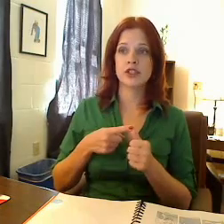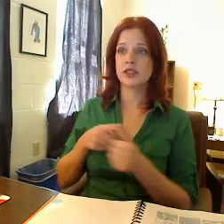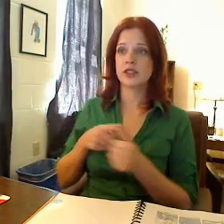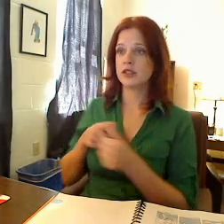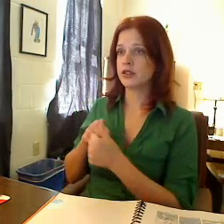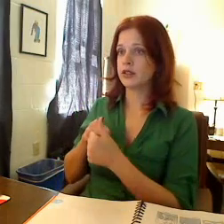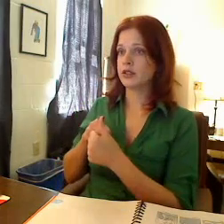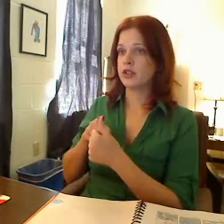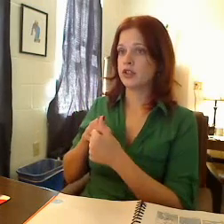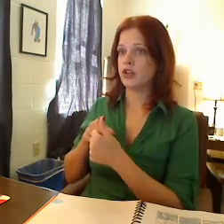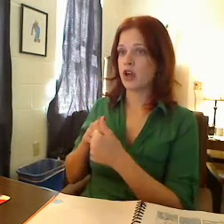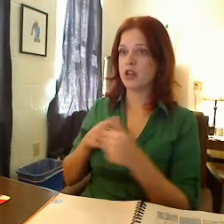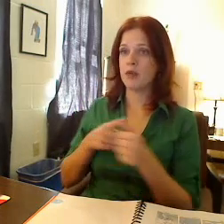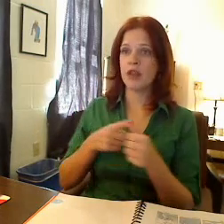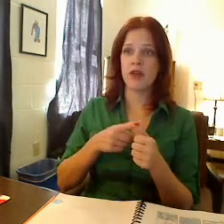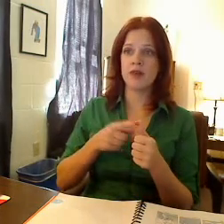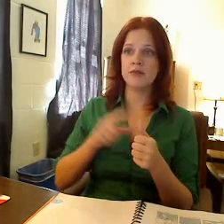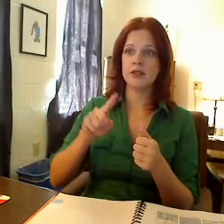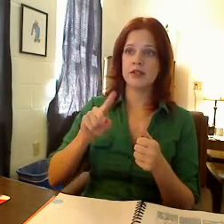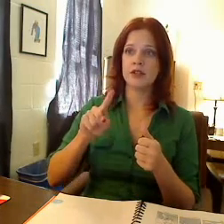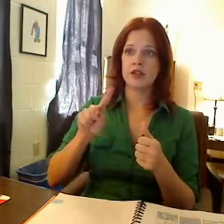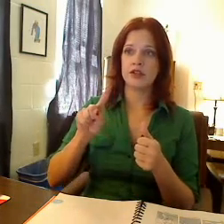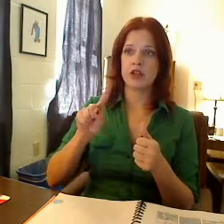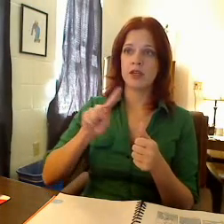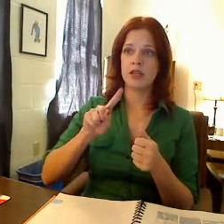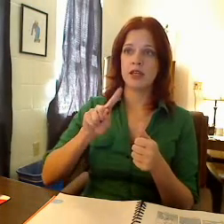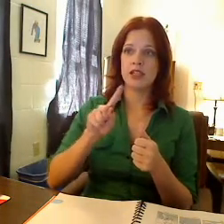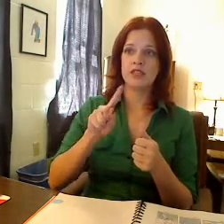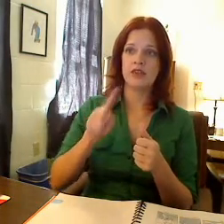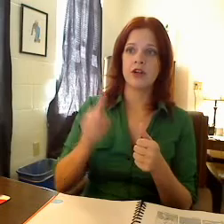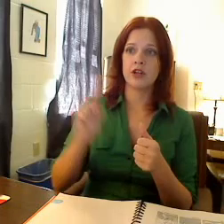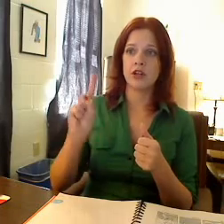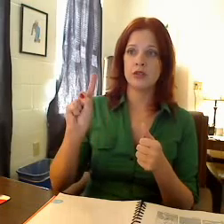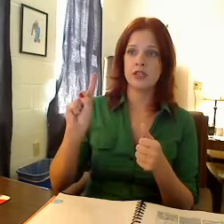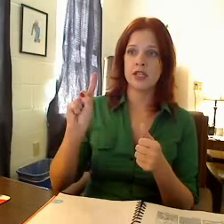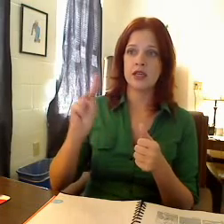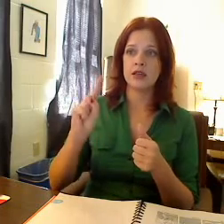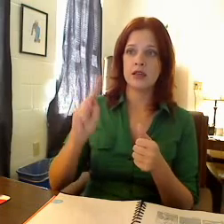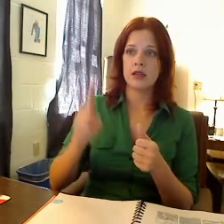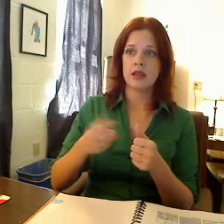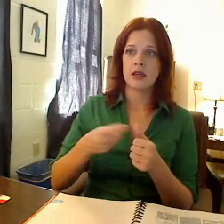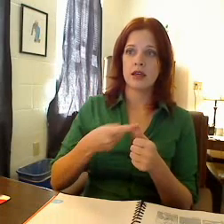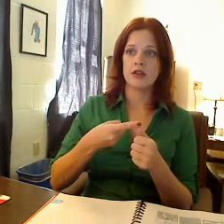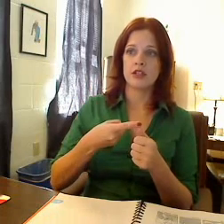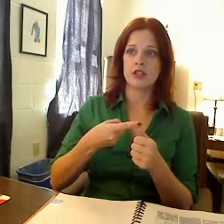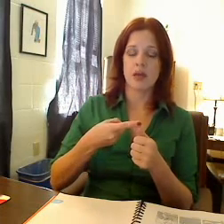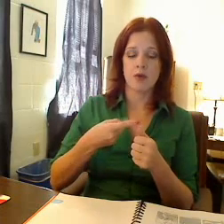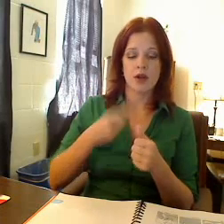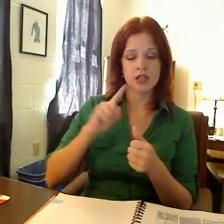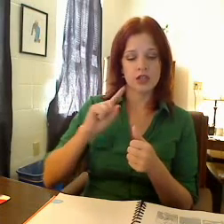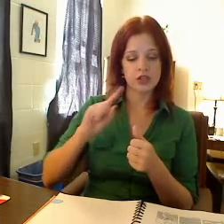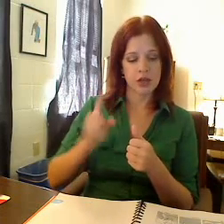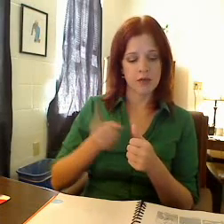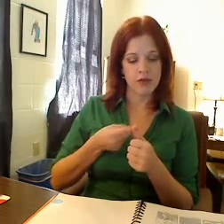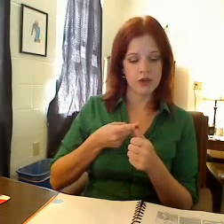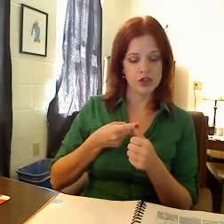First, it's your non-dominant thumb, your dominant index finger in a closed D, and you're just going to come around and touch your thumb